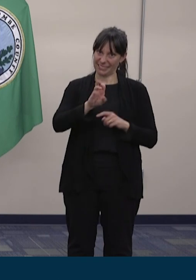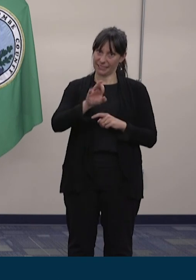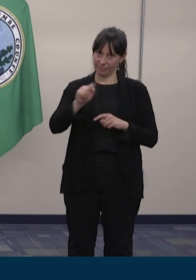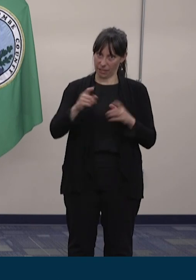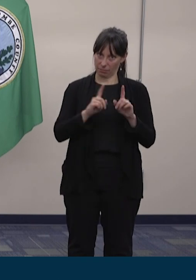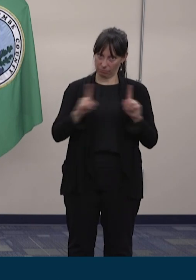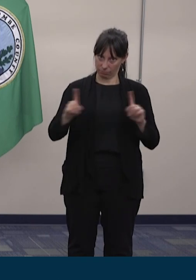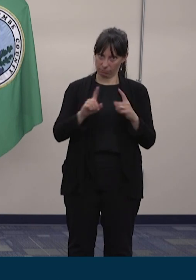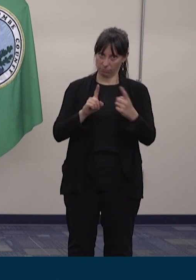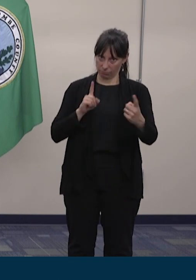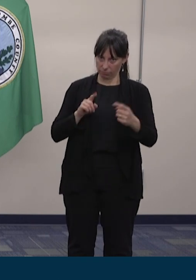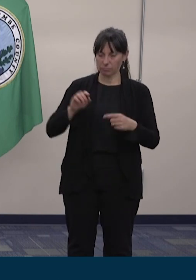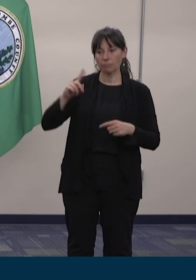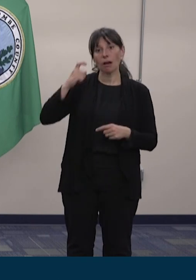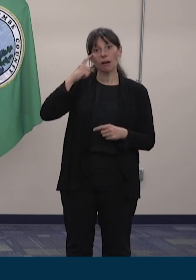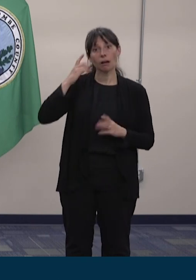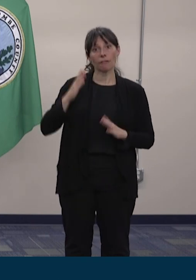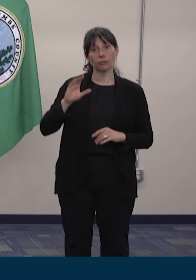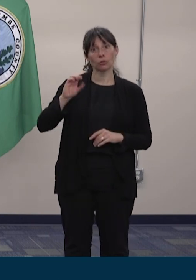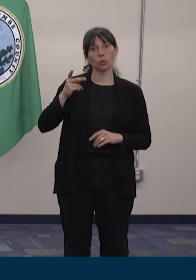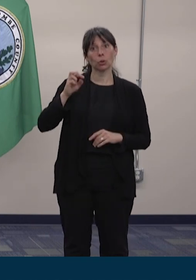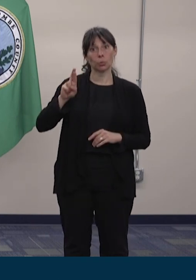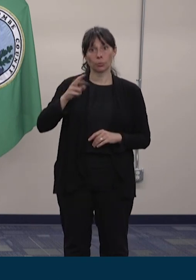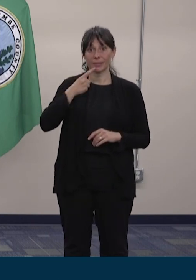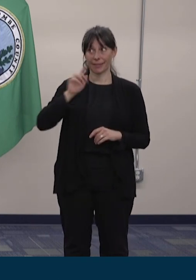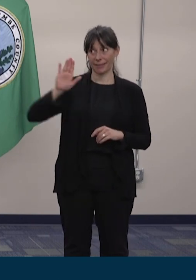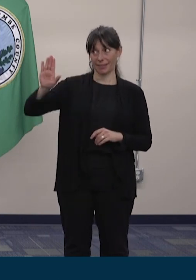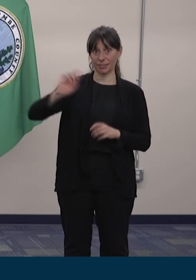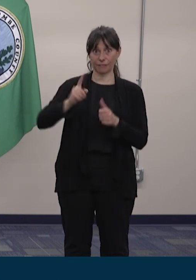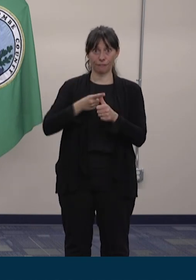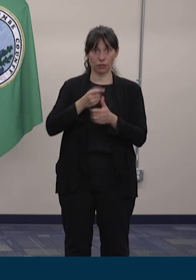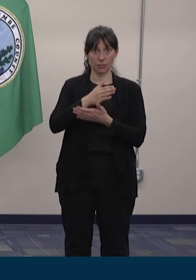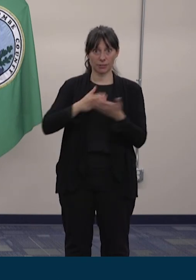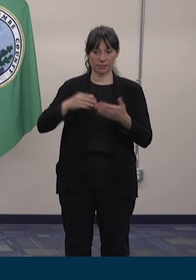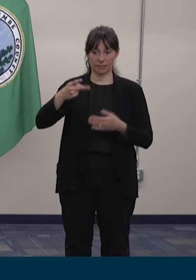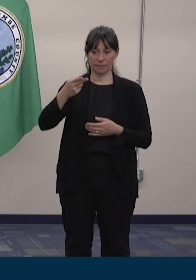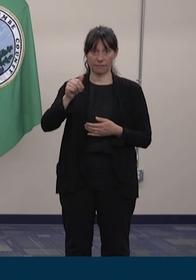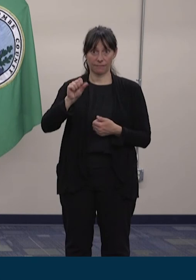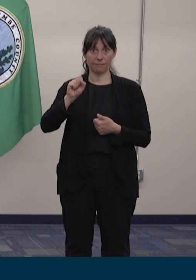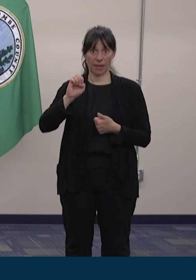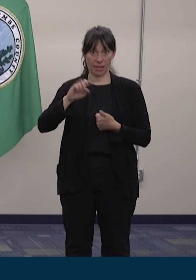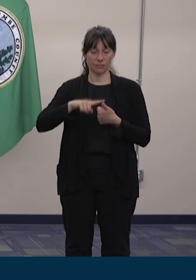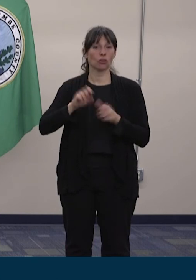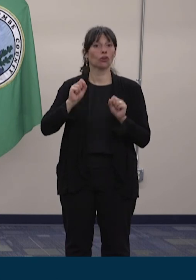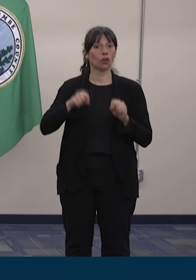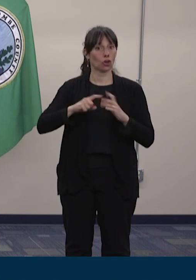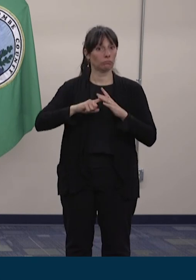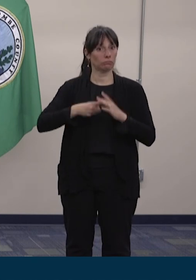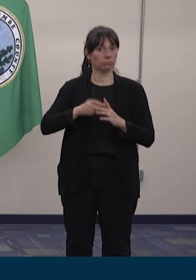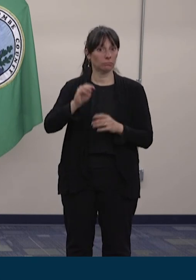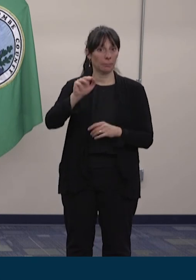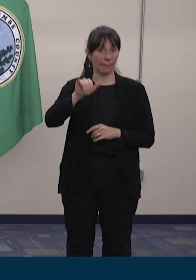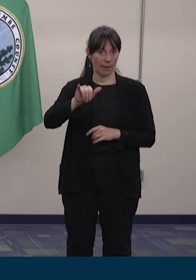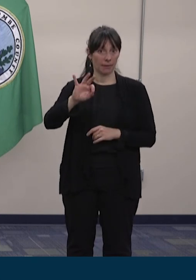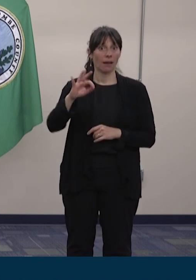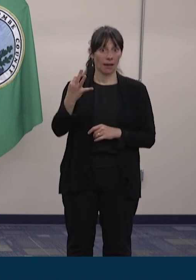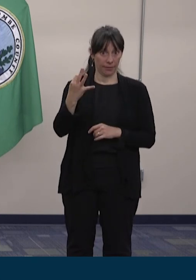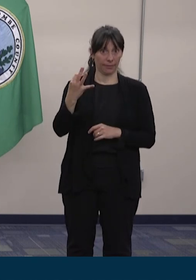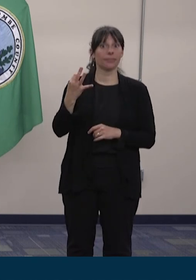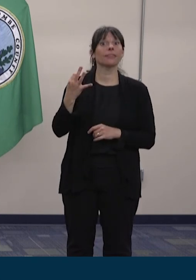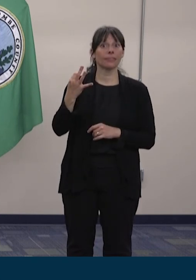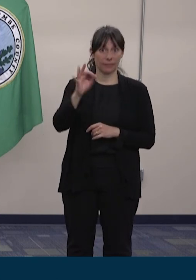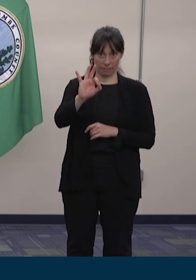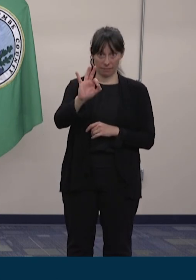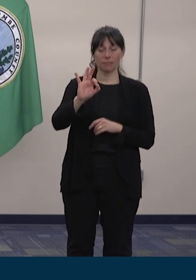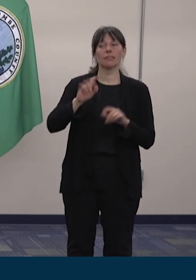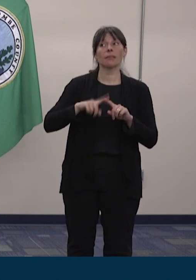la occur fase as 1 early puede as May comenzar 9th. tan But this is pronto como contingent el on 9 data de to mayo, confirm that transmission of si es que hay COVID-19 datos is que leveling off